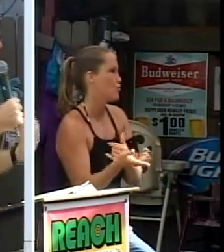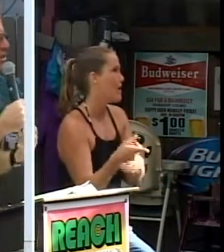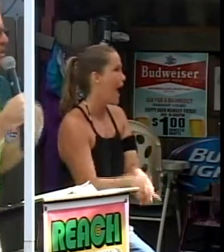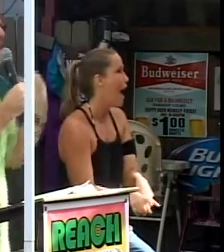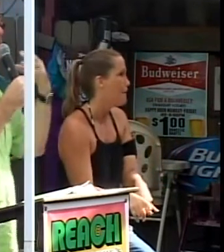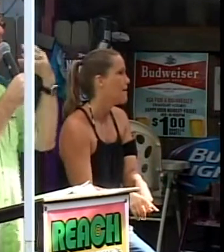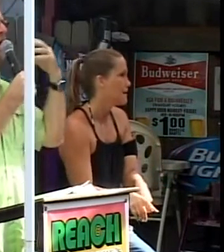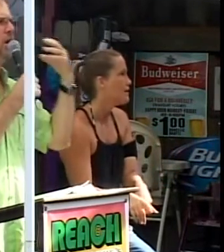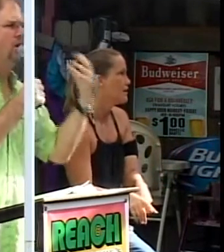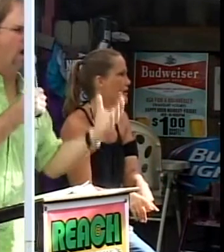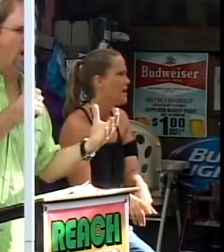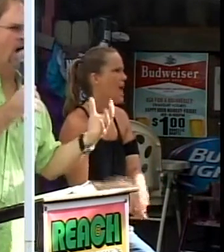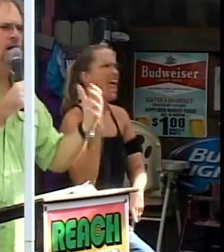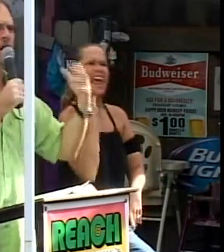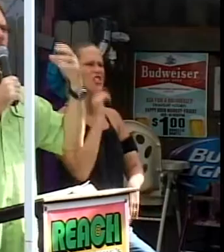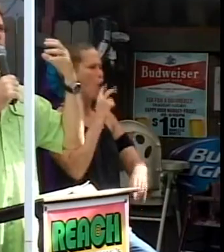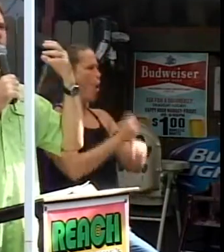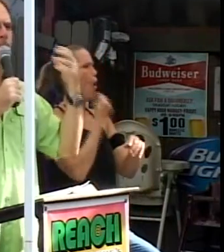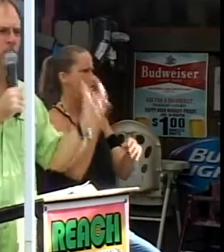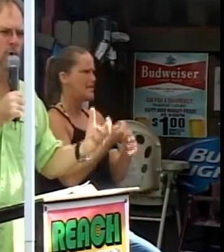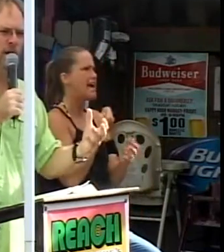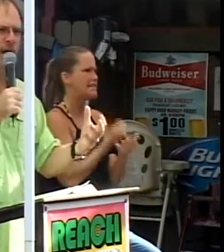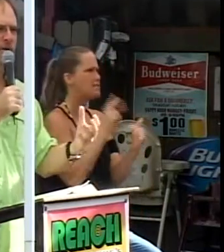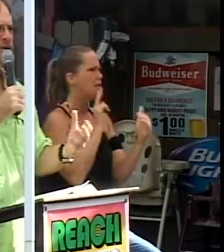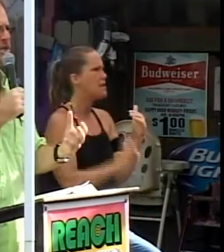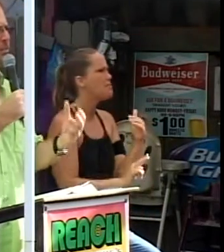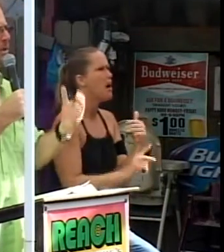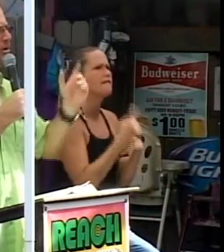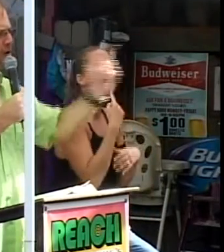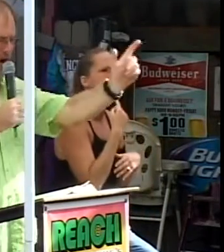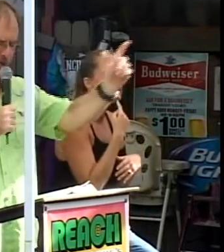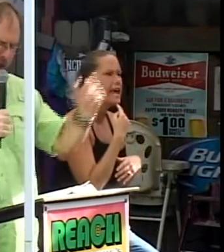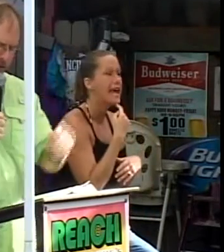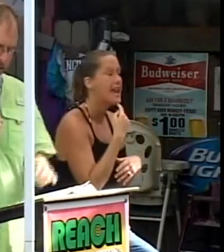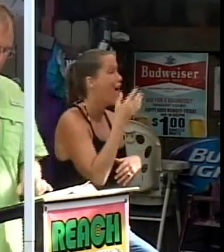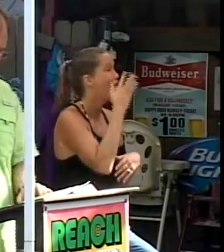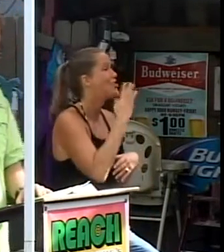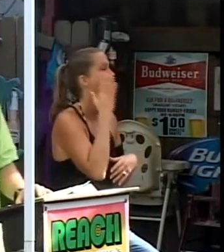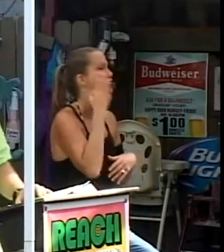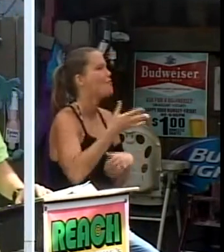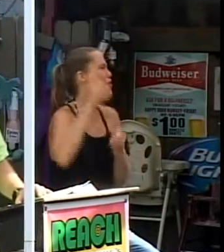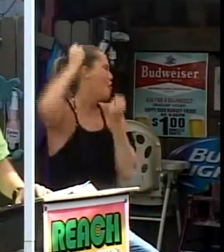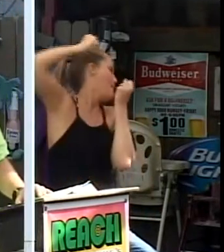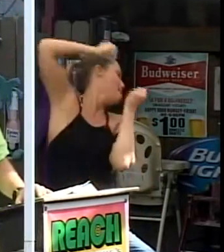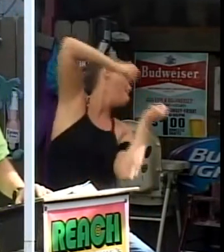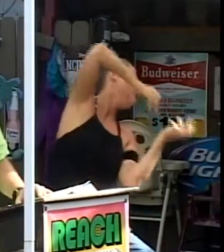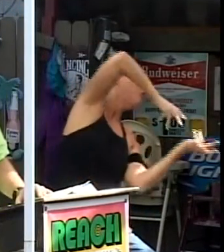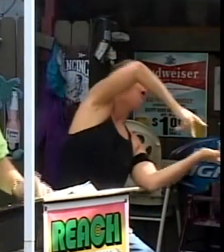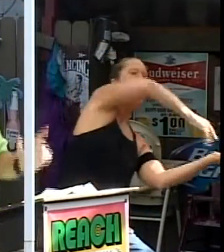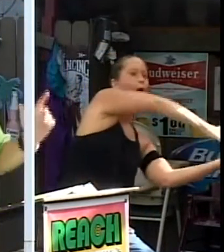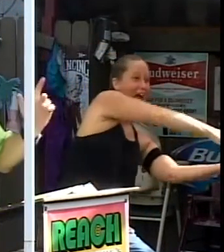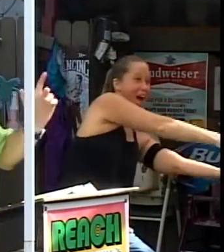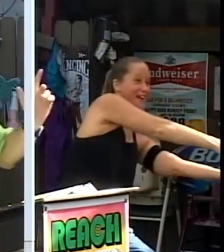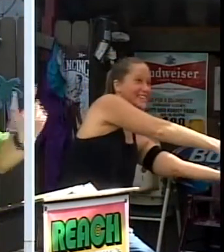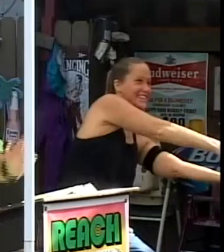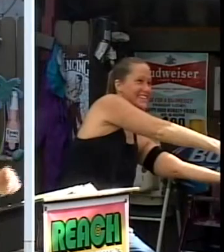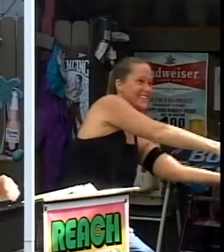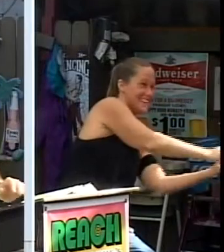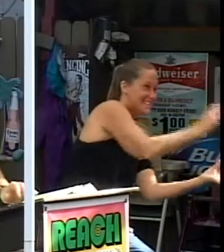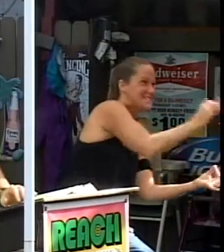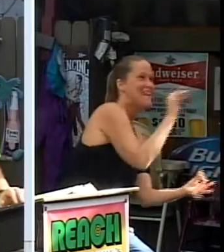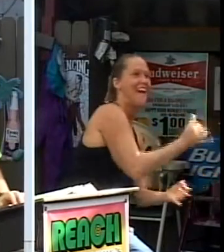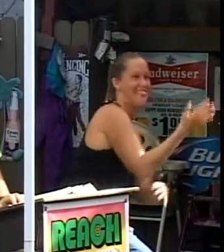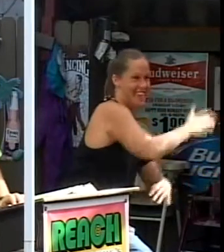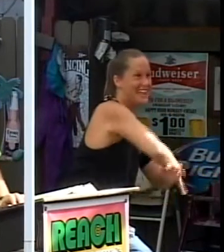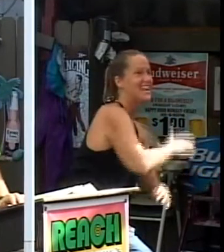it talks about God pouring out his Spirit on that day. He says, "And it shall come